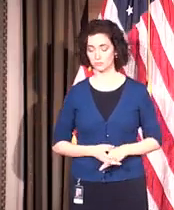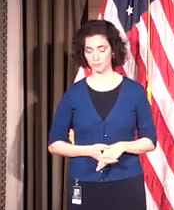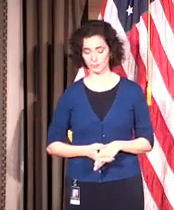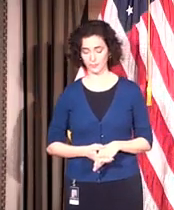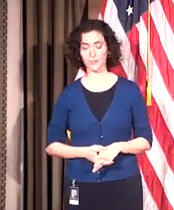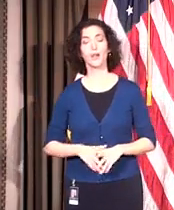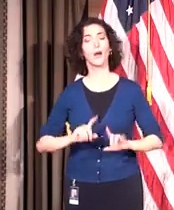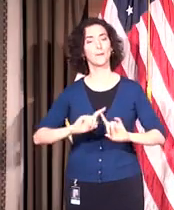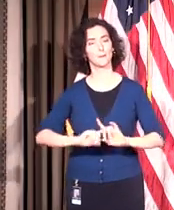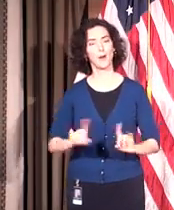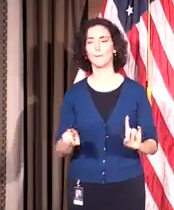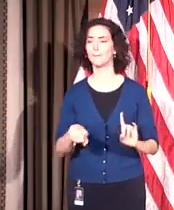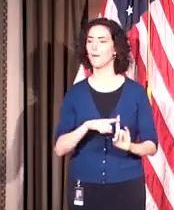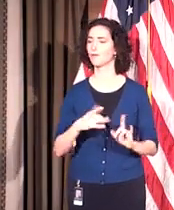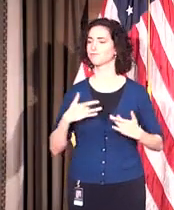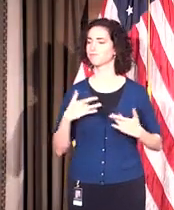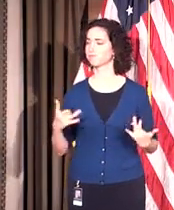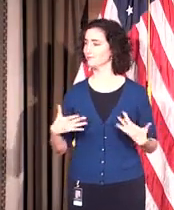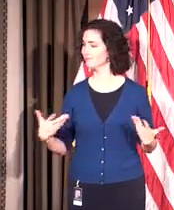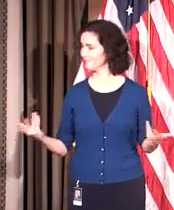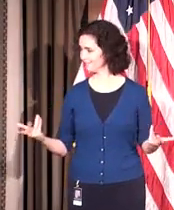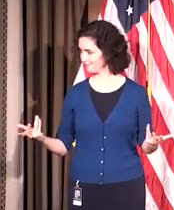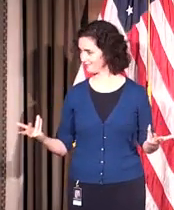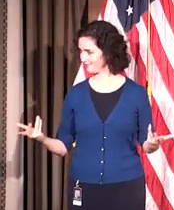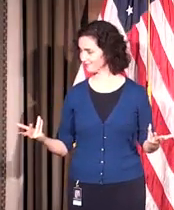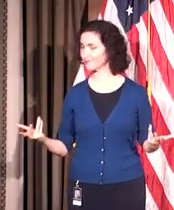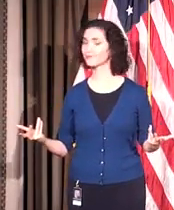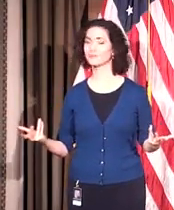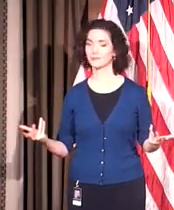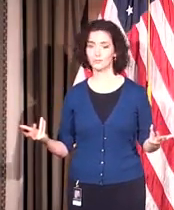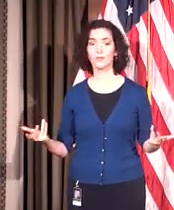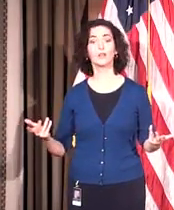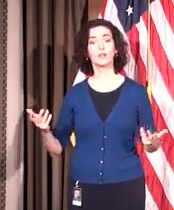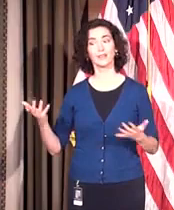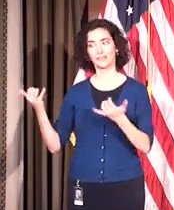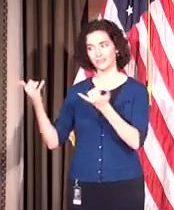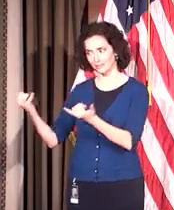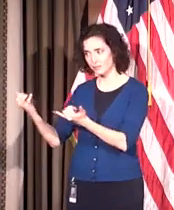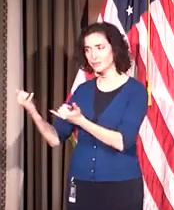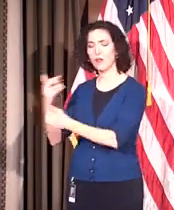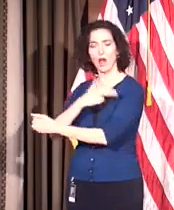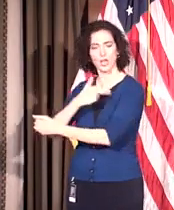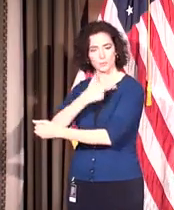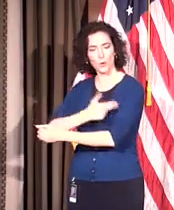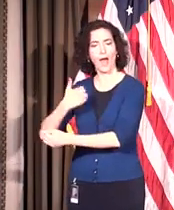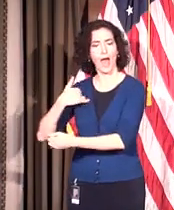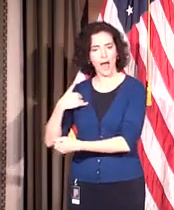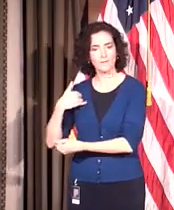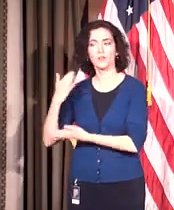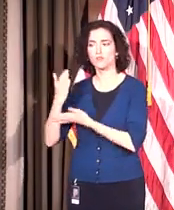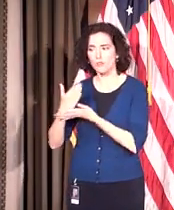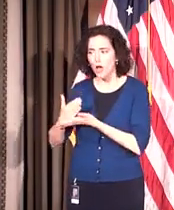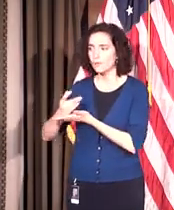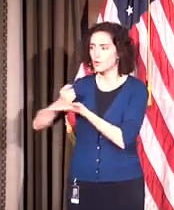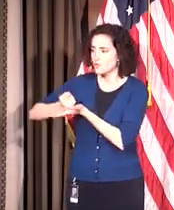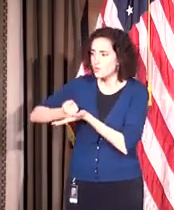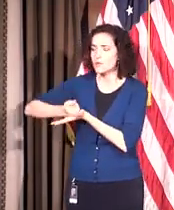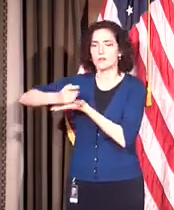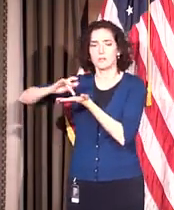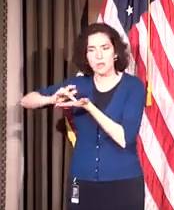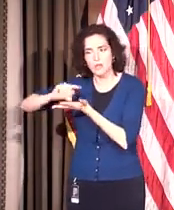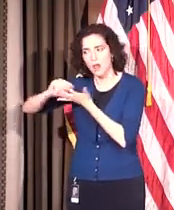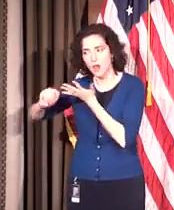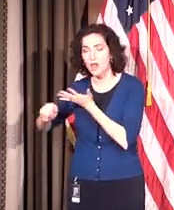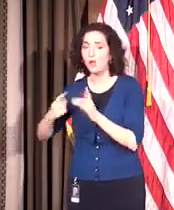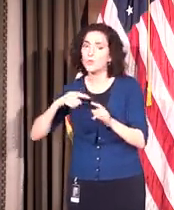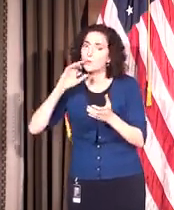The good news is that there are therapeutic treatments. We believe that there will be one or more